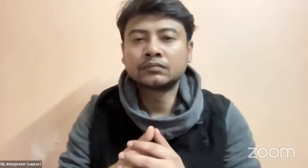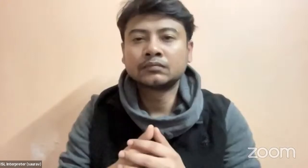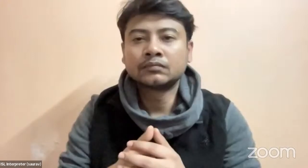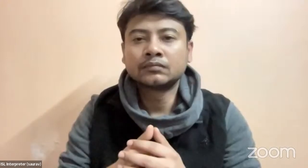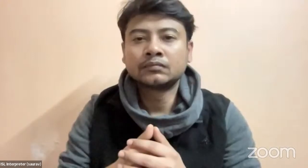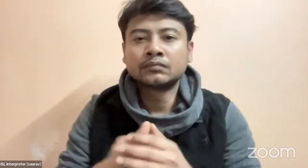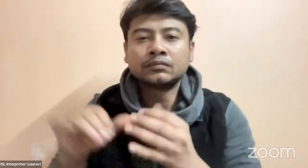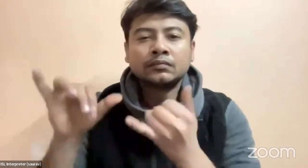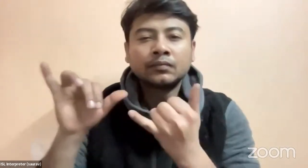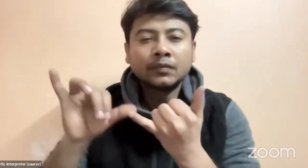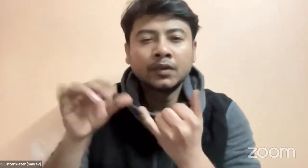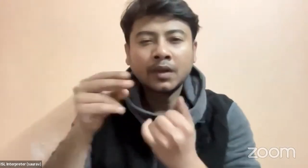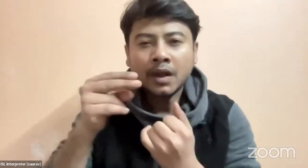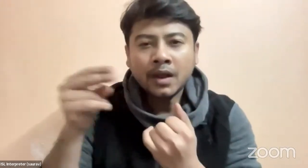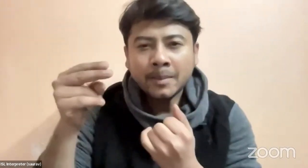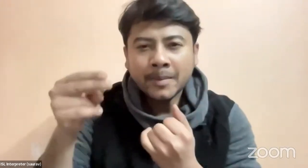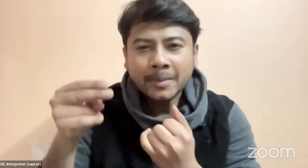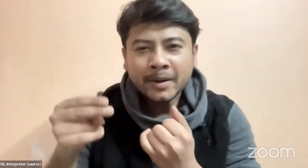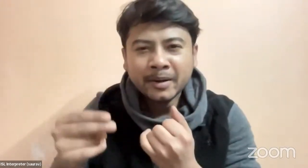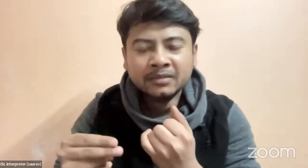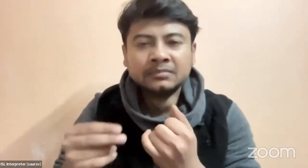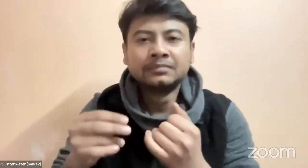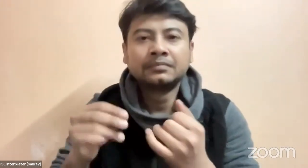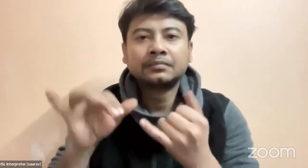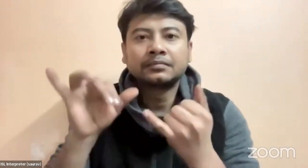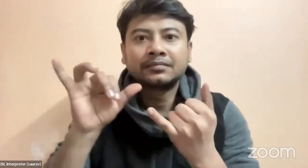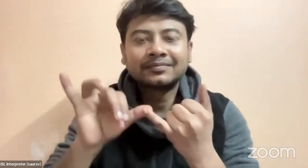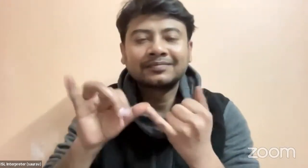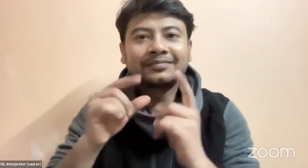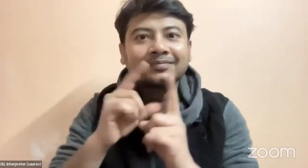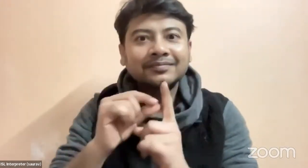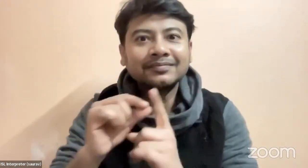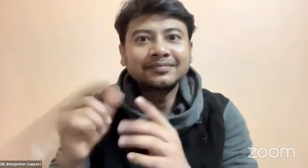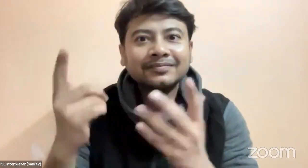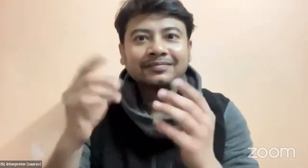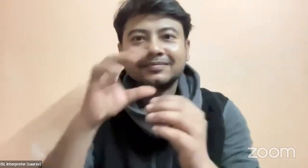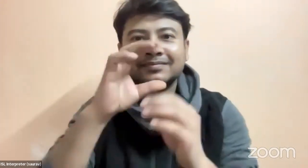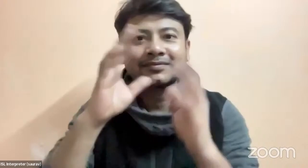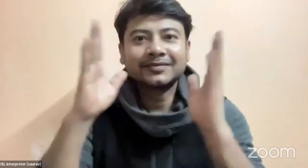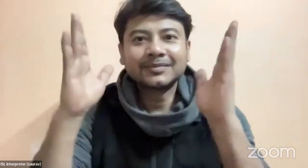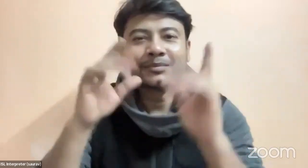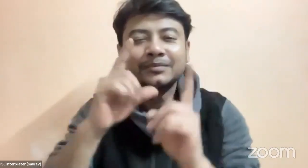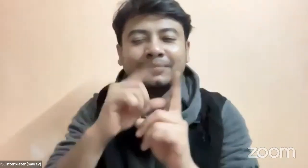and the pastimes of Lord Sri Chaitanya Mahaprabhu